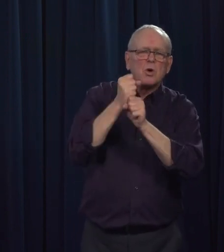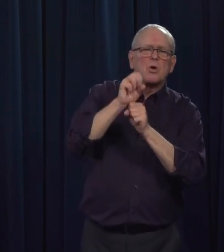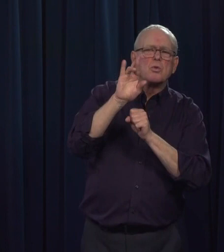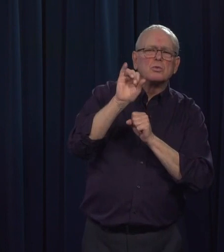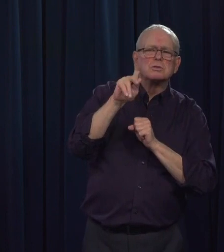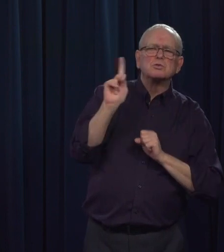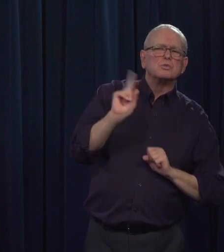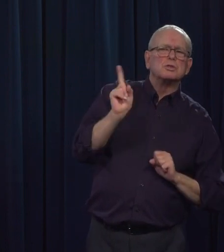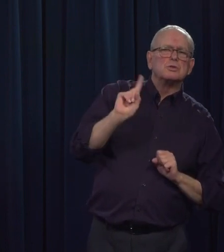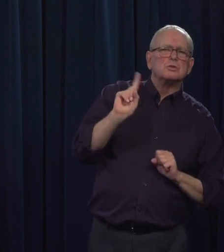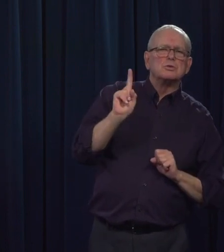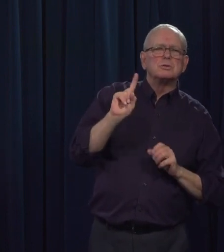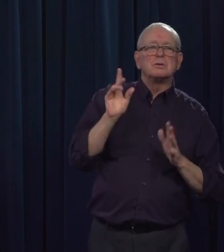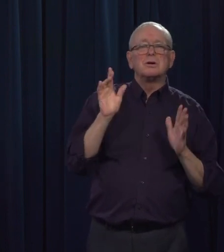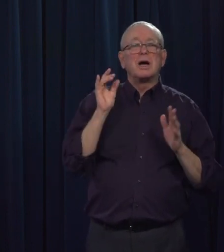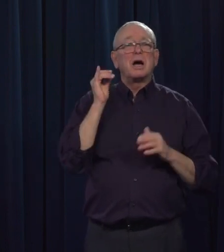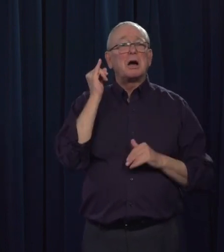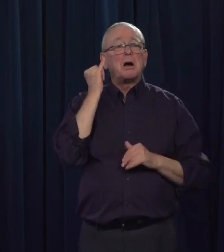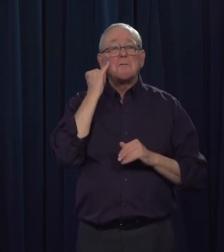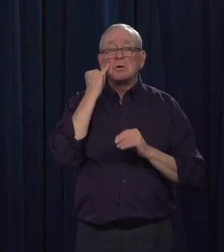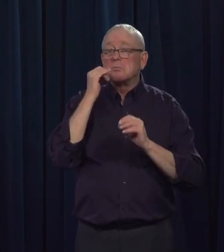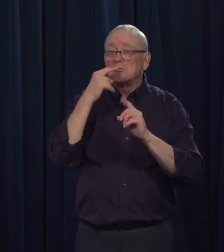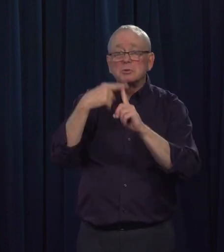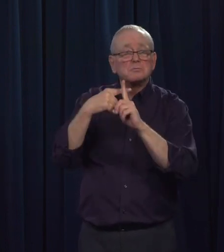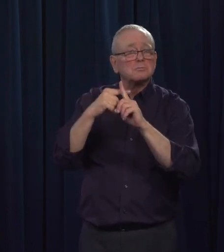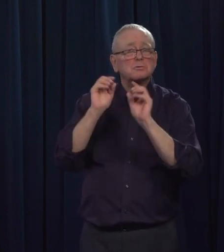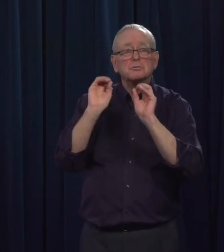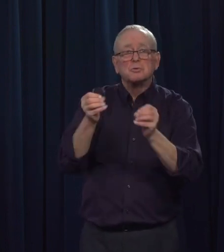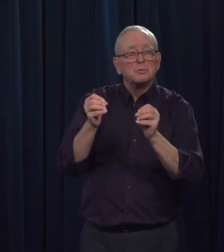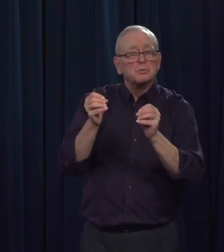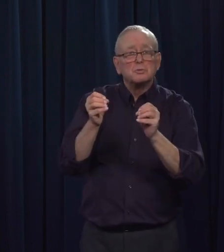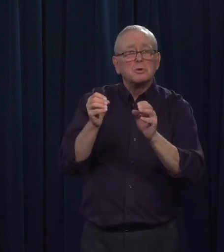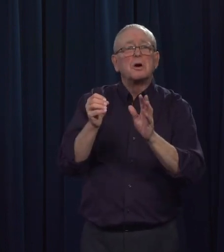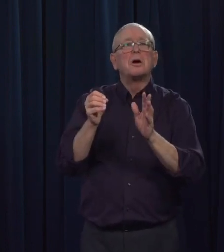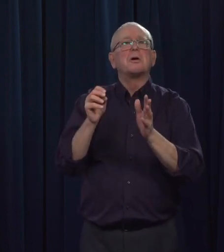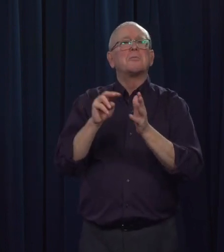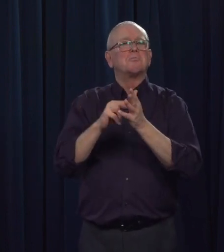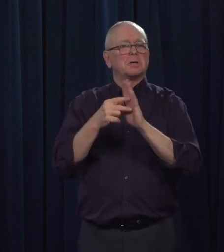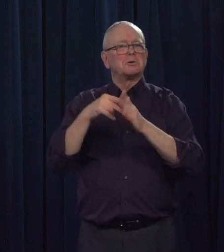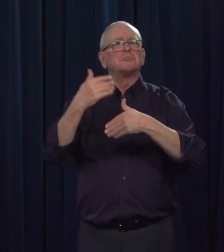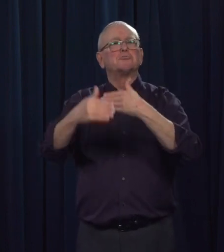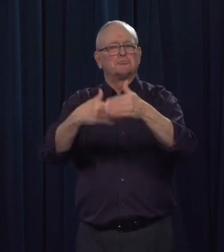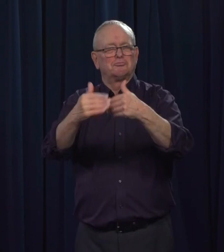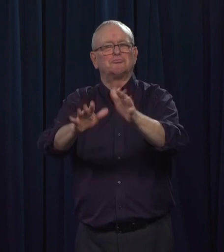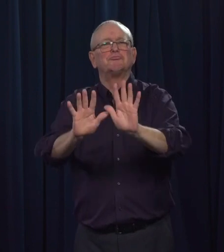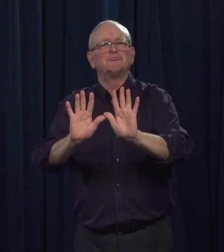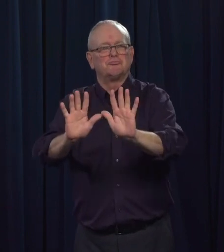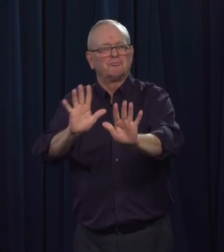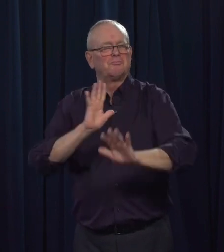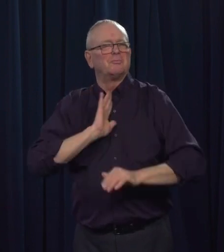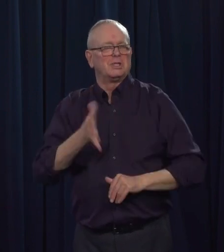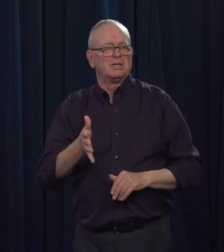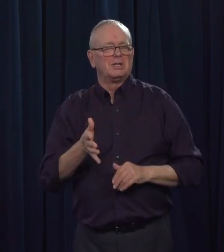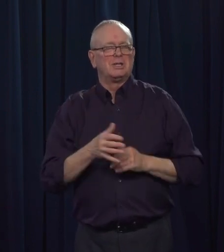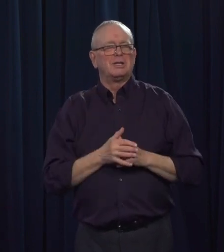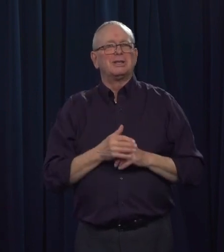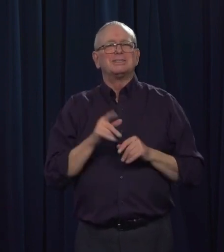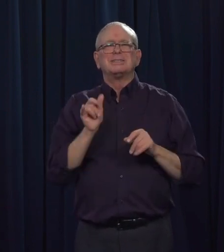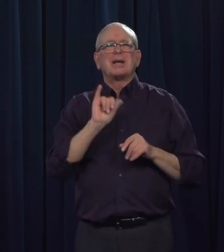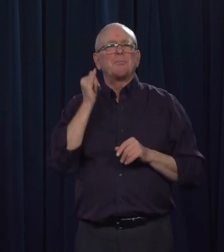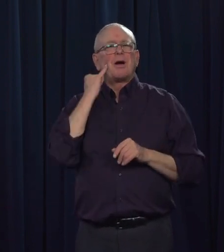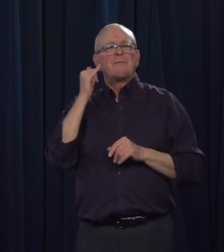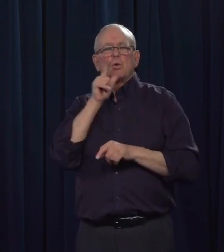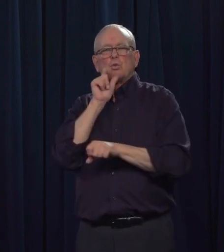for COVID-19, again, helps them get back to work more quickly, and also make sure that we get a better sense of what's happening